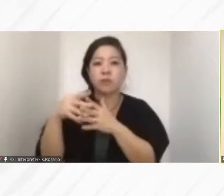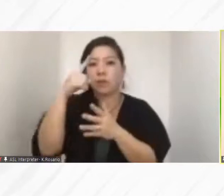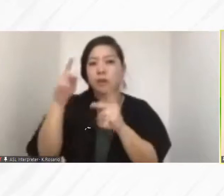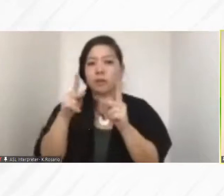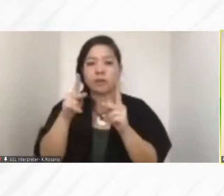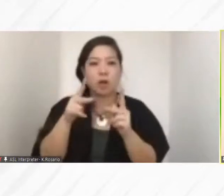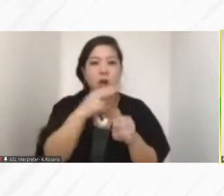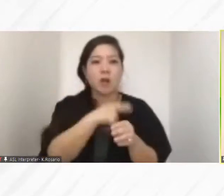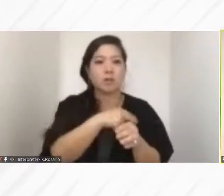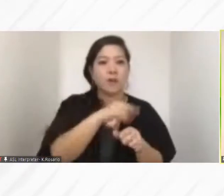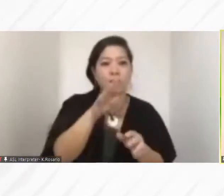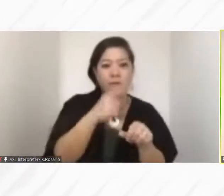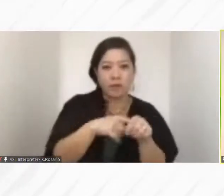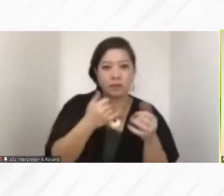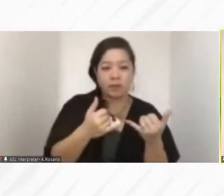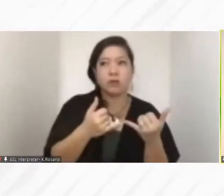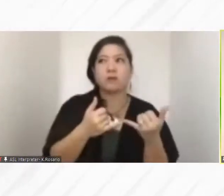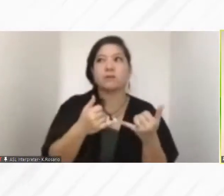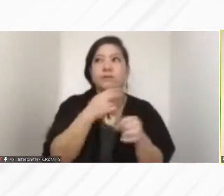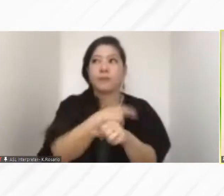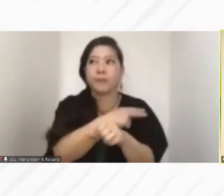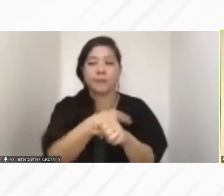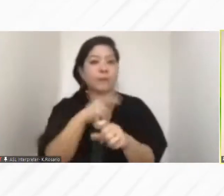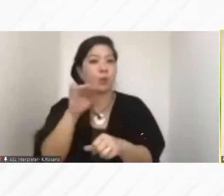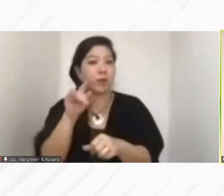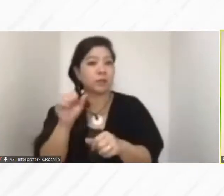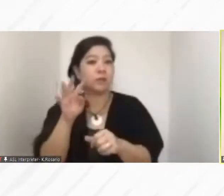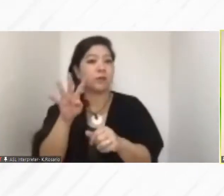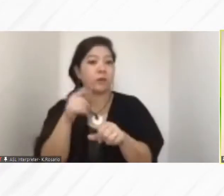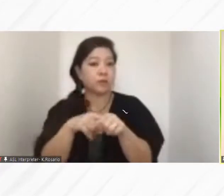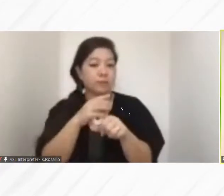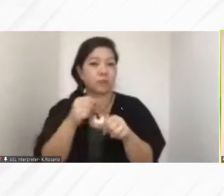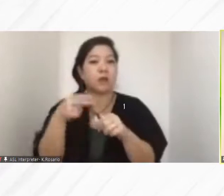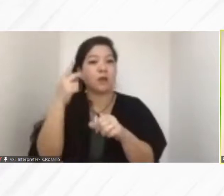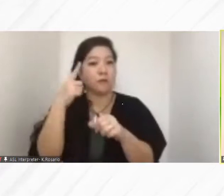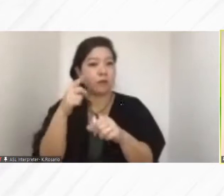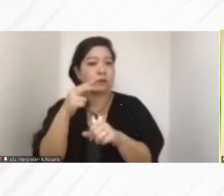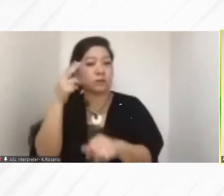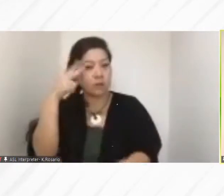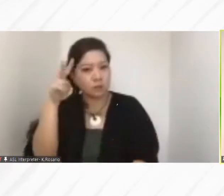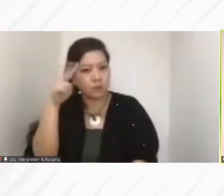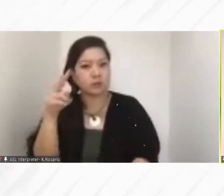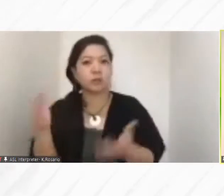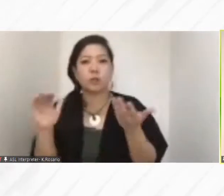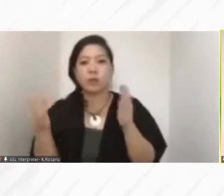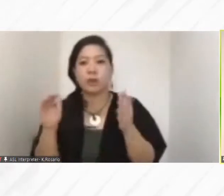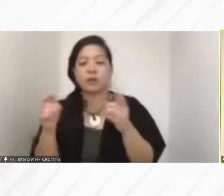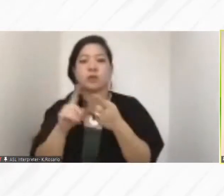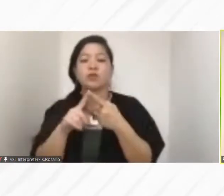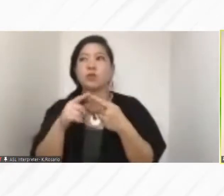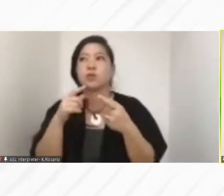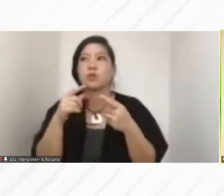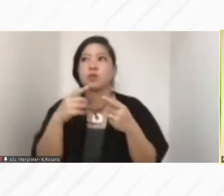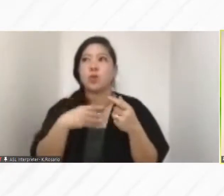higher rates than whites. Hospitalization rates are 4.5 times higher for Hispanics compared to whites. And we know